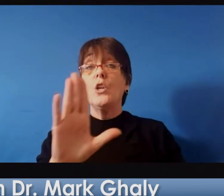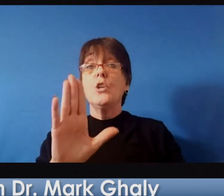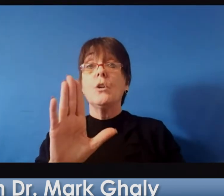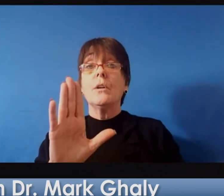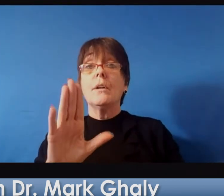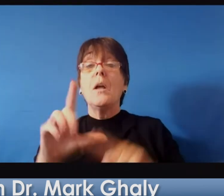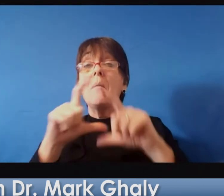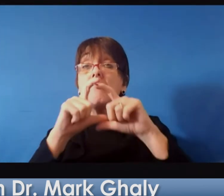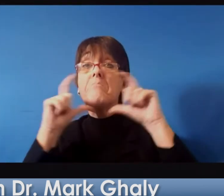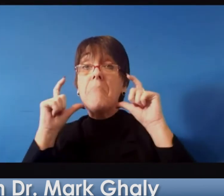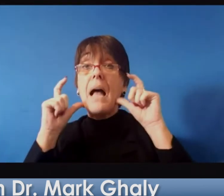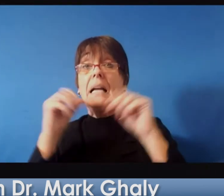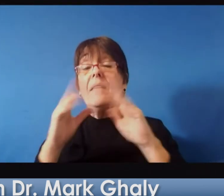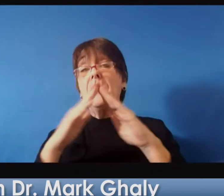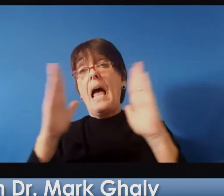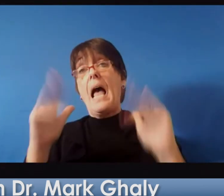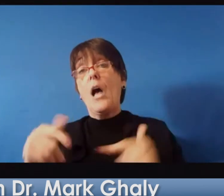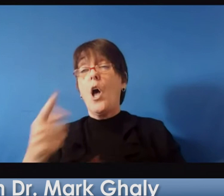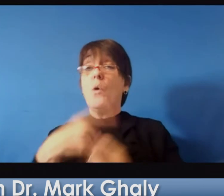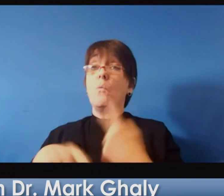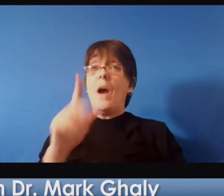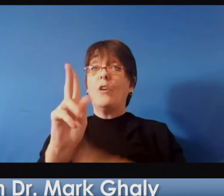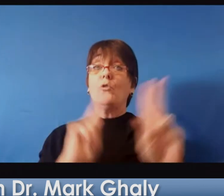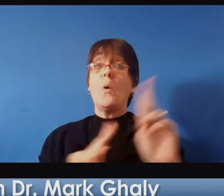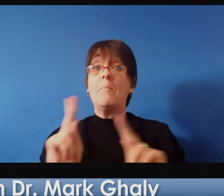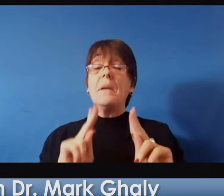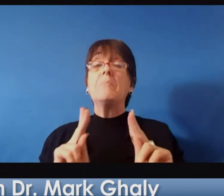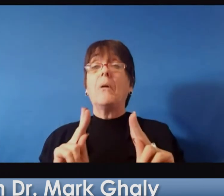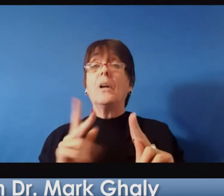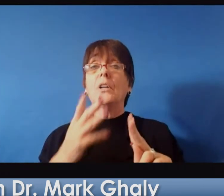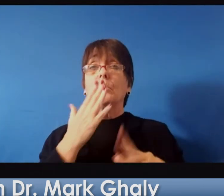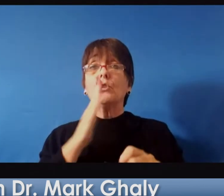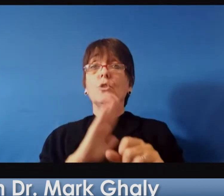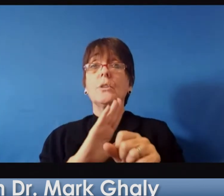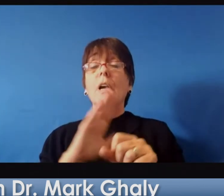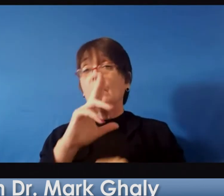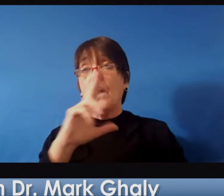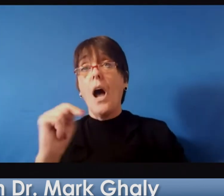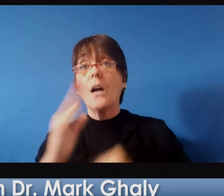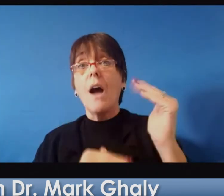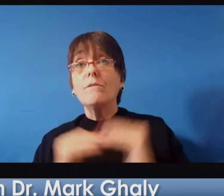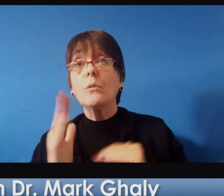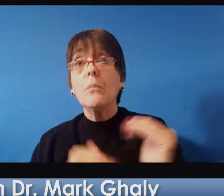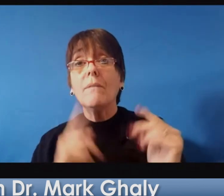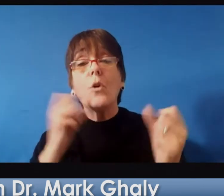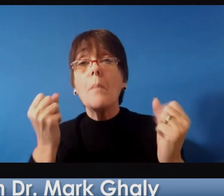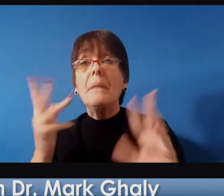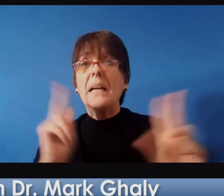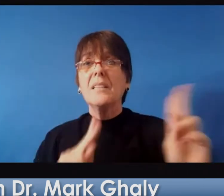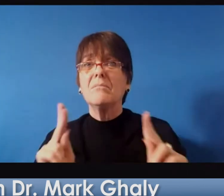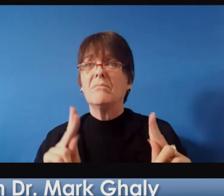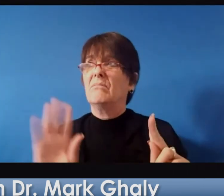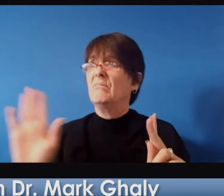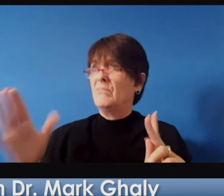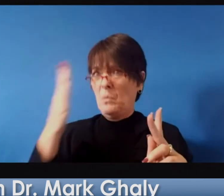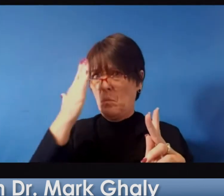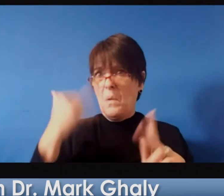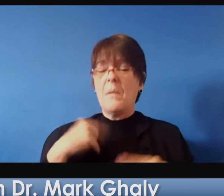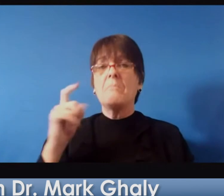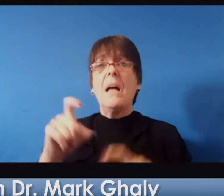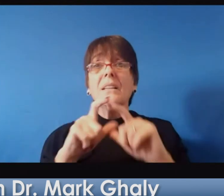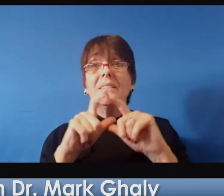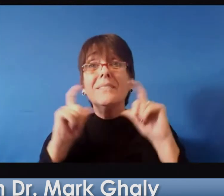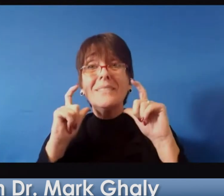surgical mask in the house around people you love, it's uncomfortable for many people. They wonder why they're doing it, but